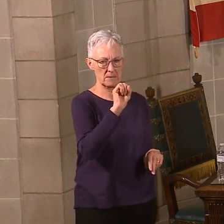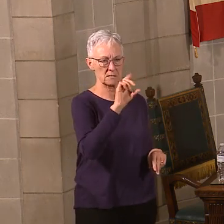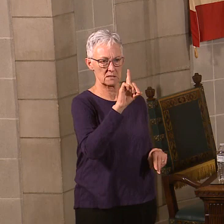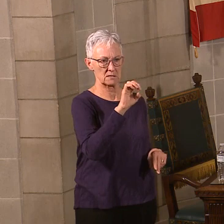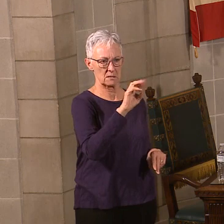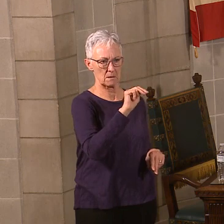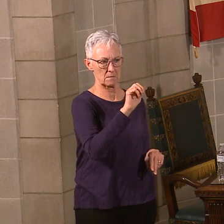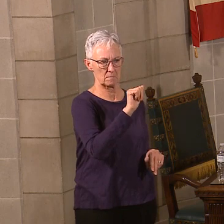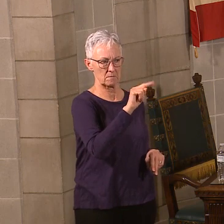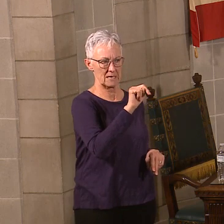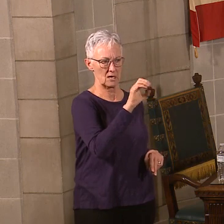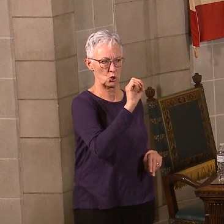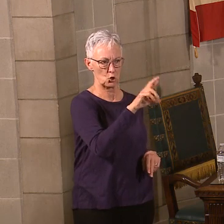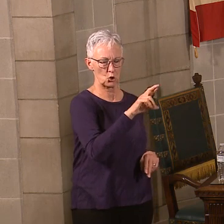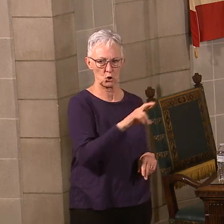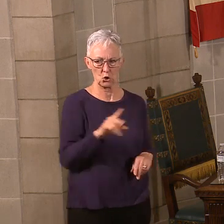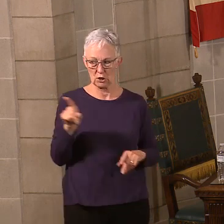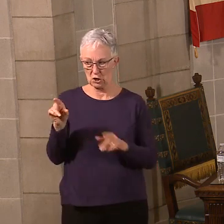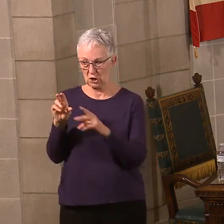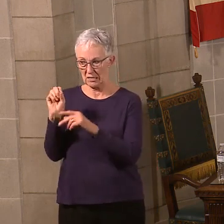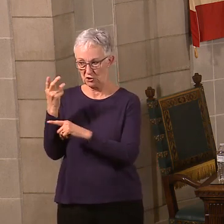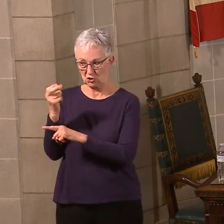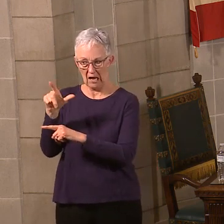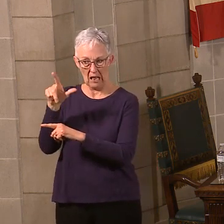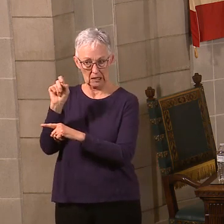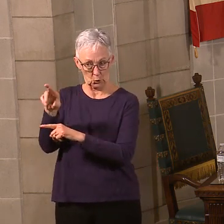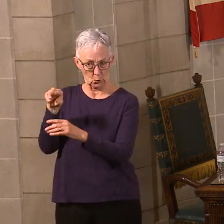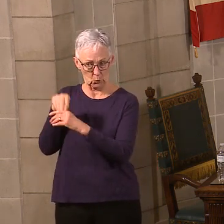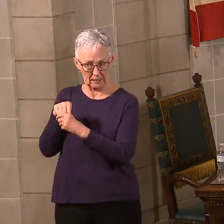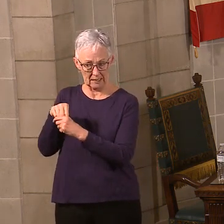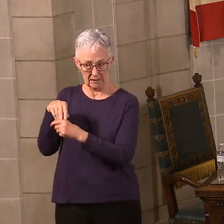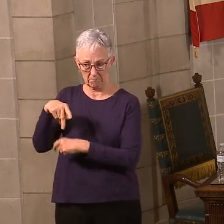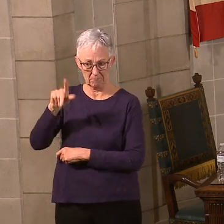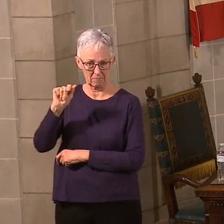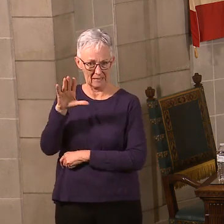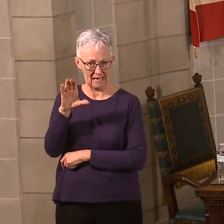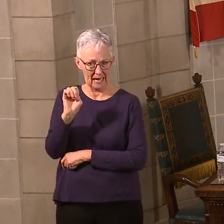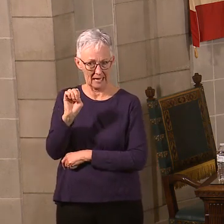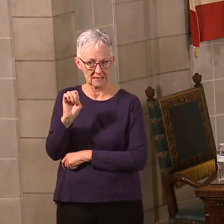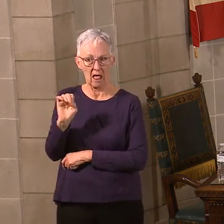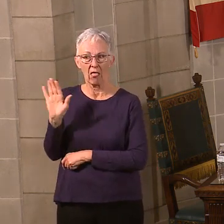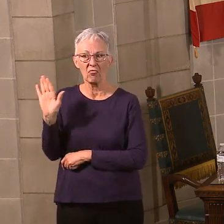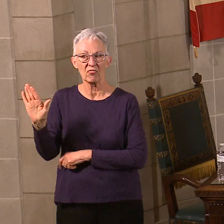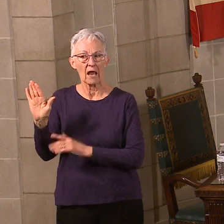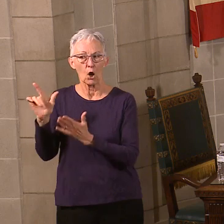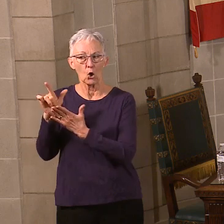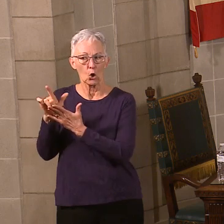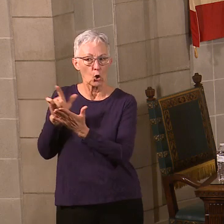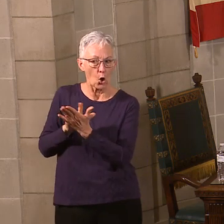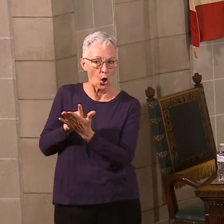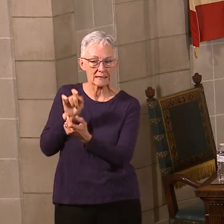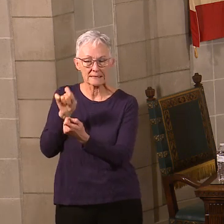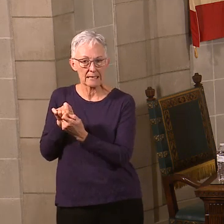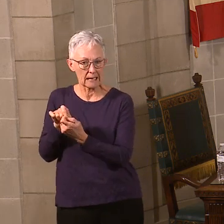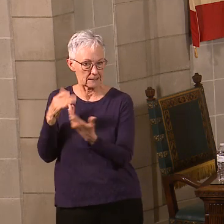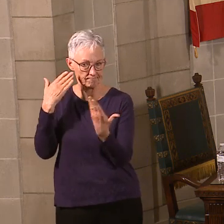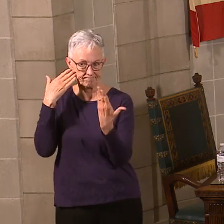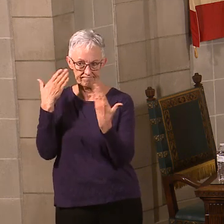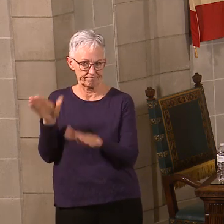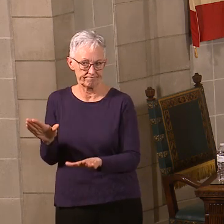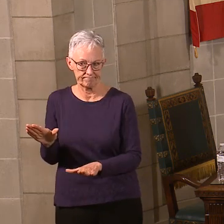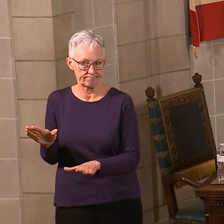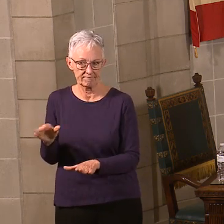not be enforceable by law. And I can't tell you, for example, I use the example of Illinois. I don't know what the laws of Illinois are. It did not say it in